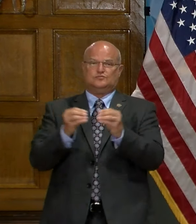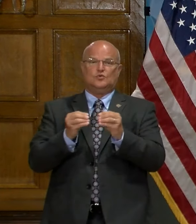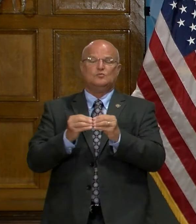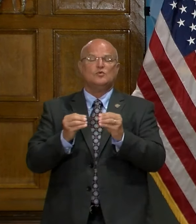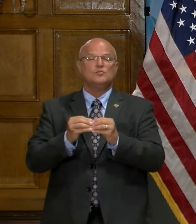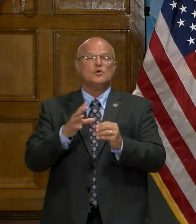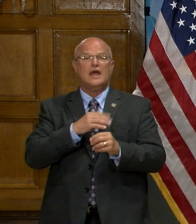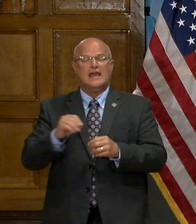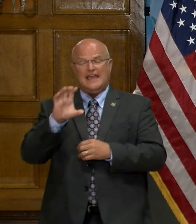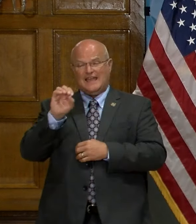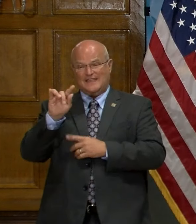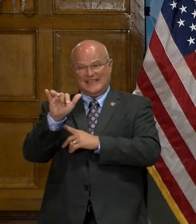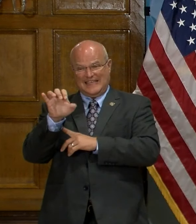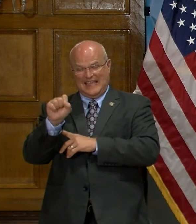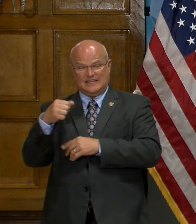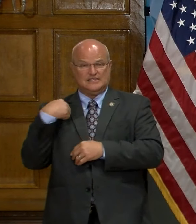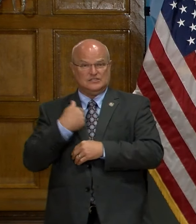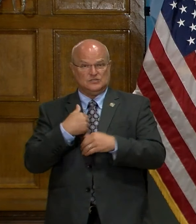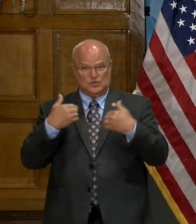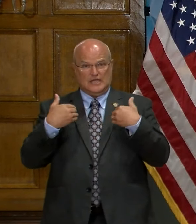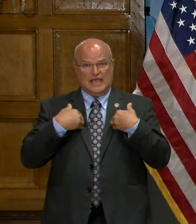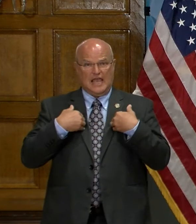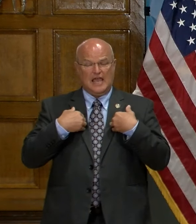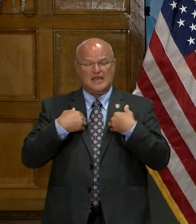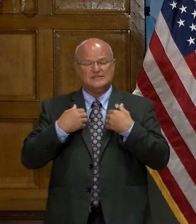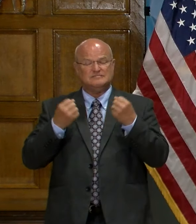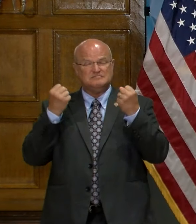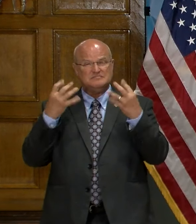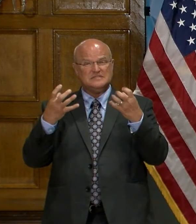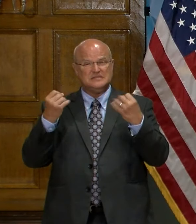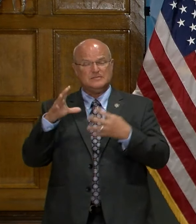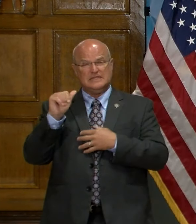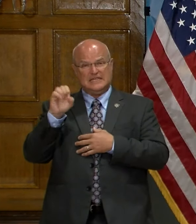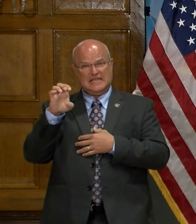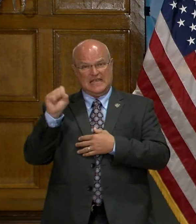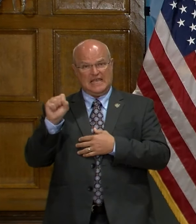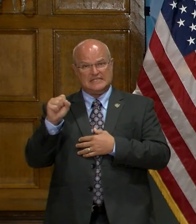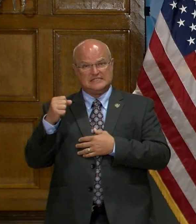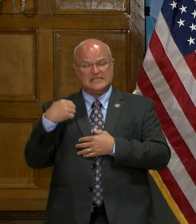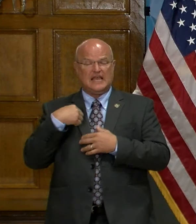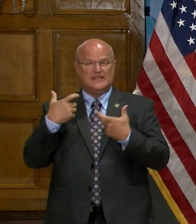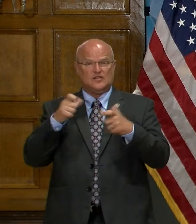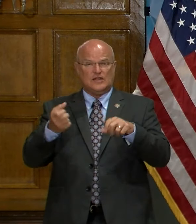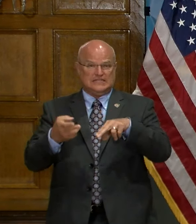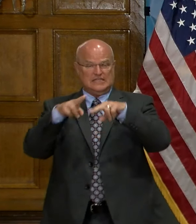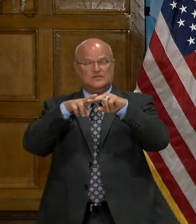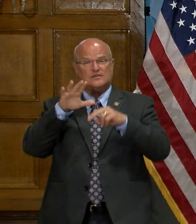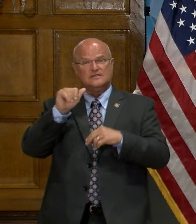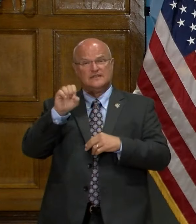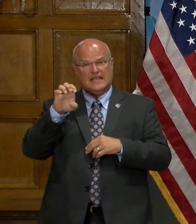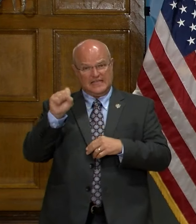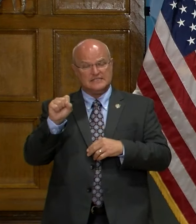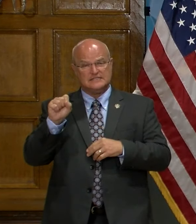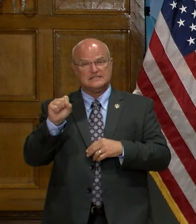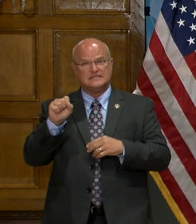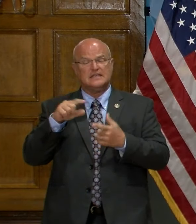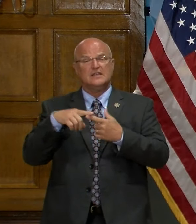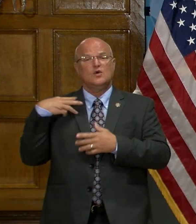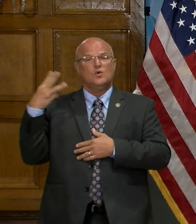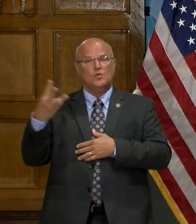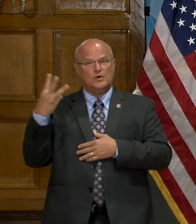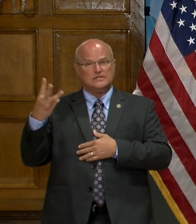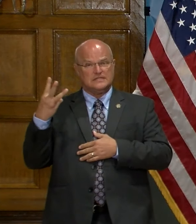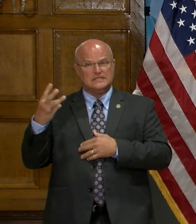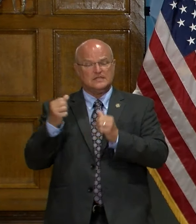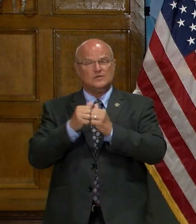And then in the counties that we have the major cases, that we've had the greatest increase in cases, is